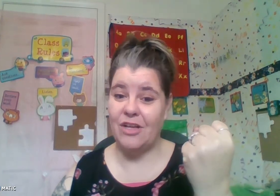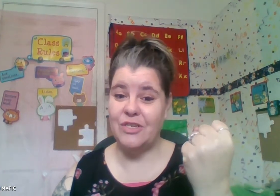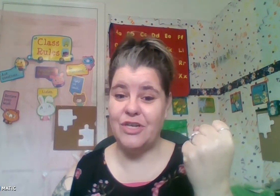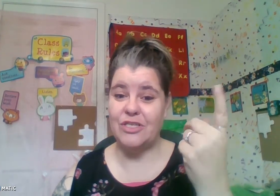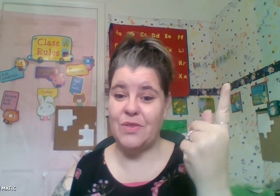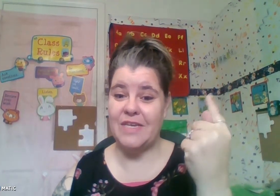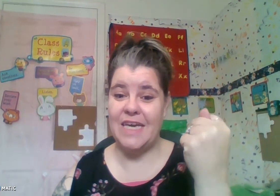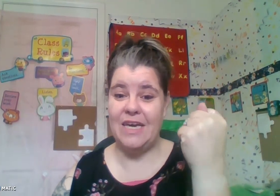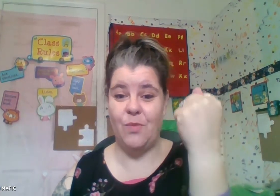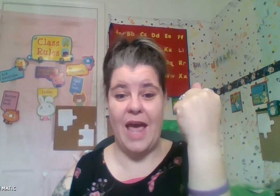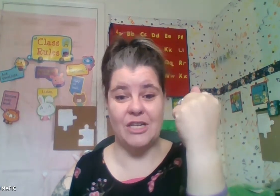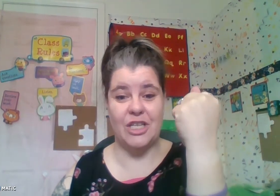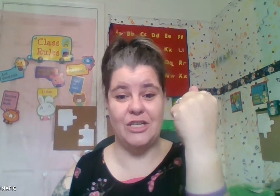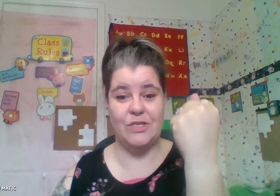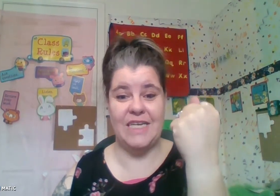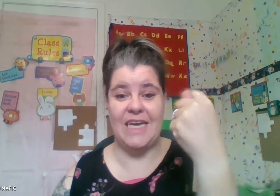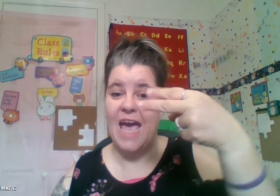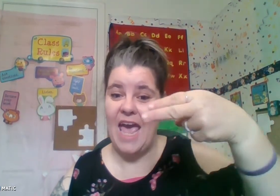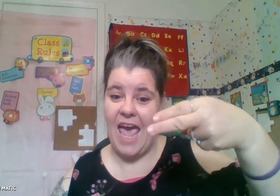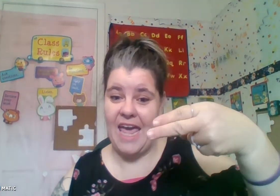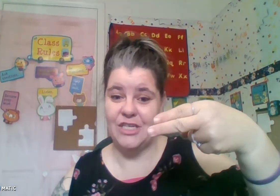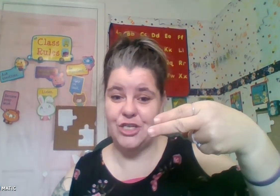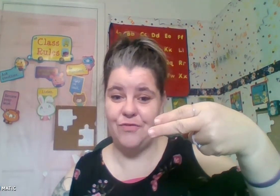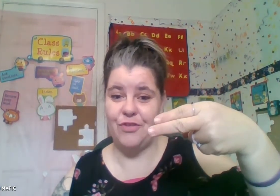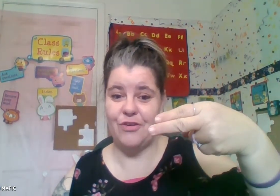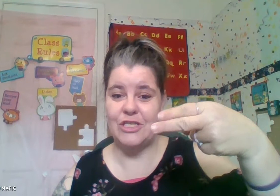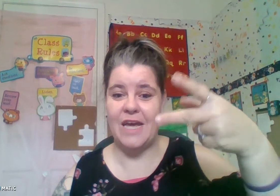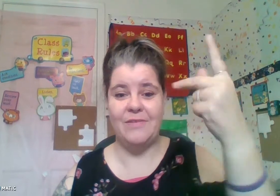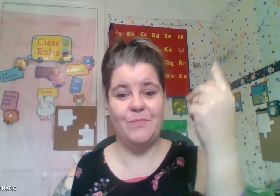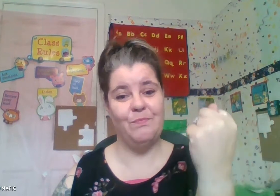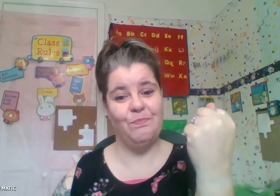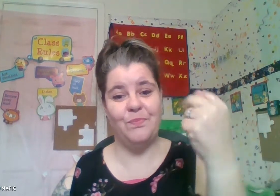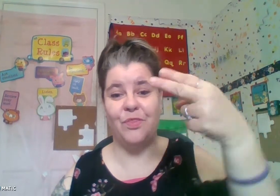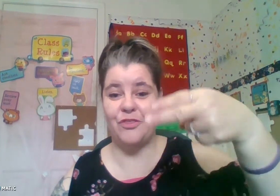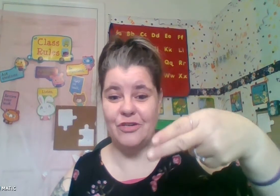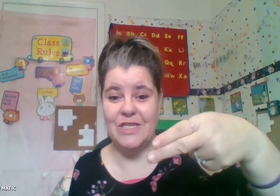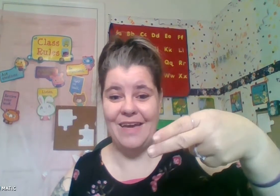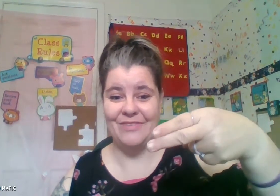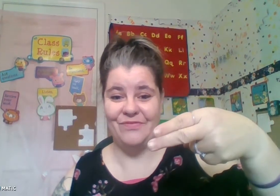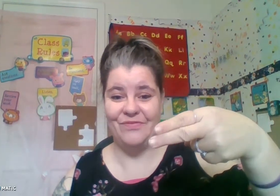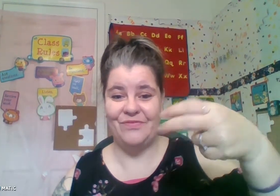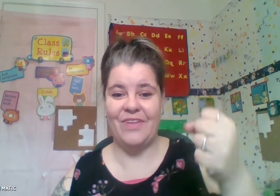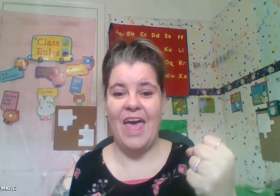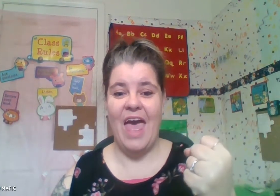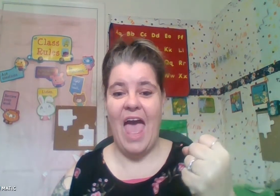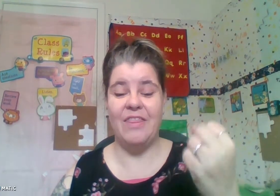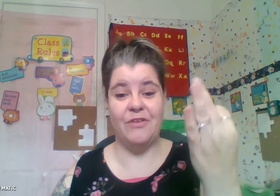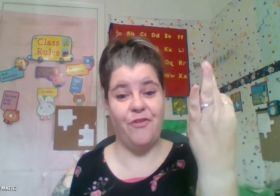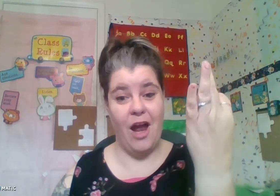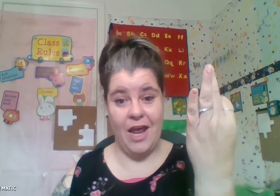also starts with a T, we actually do TH for Thursday. Thursday. And then